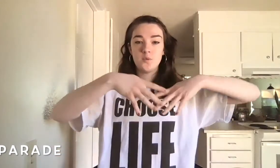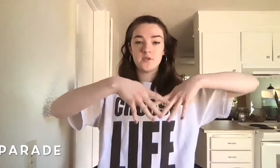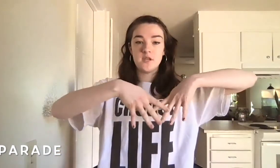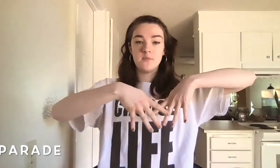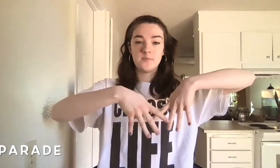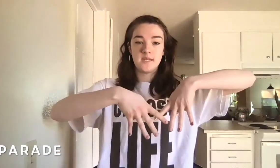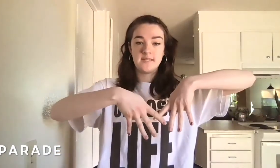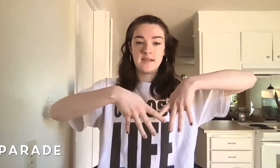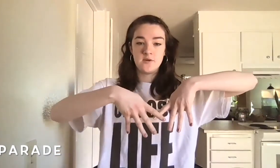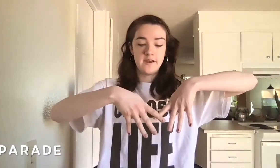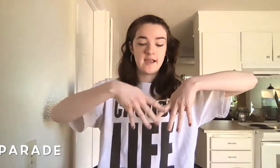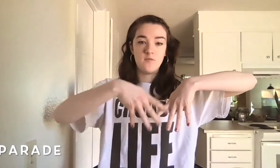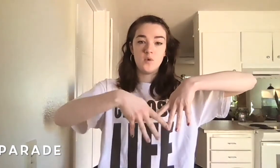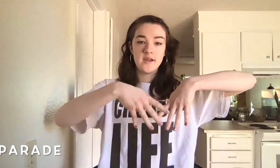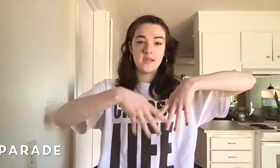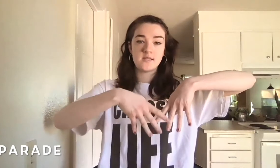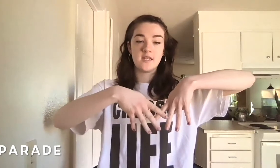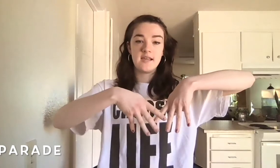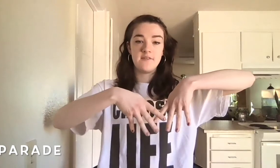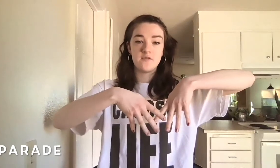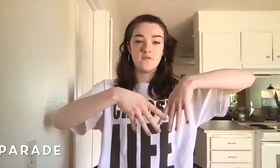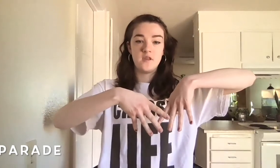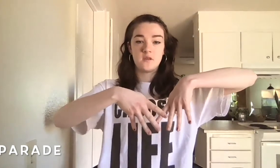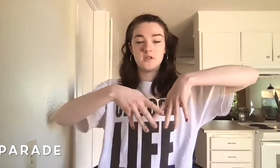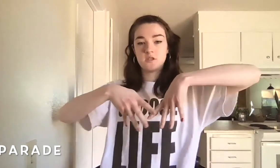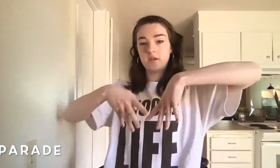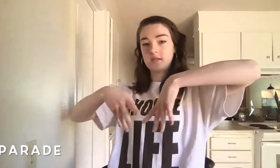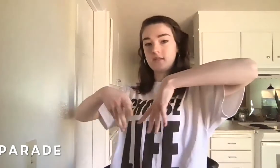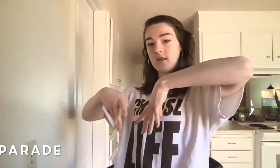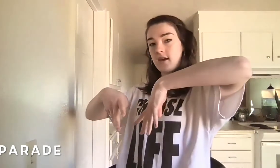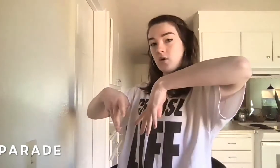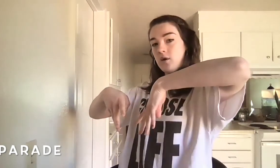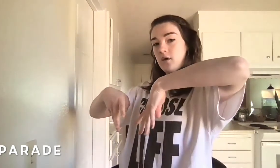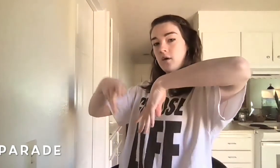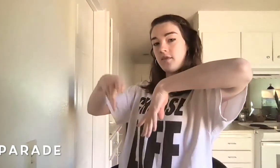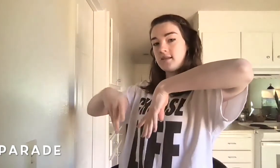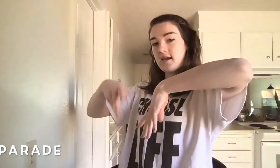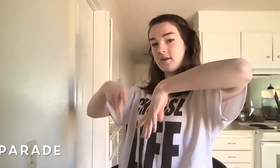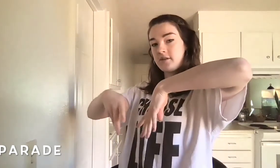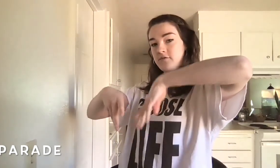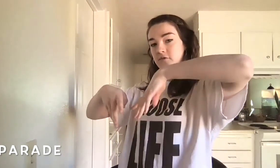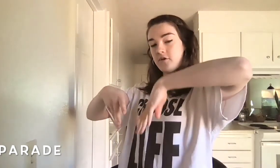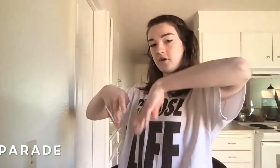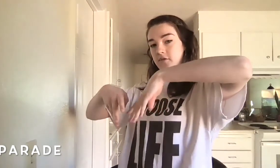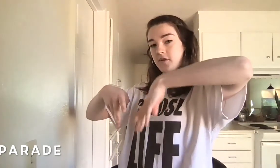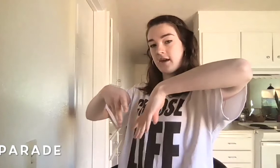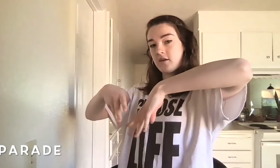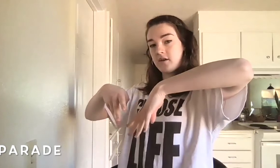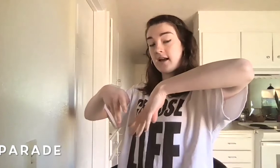turn them upside down and have one hand slightly in front of the other, just so you can see that this hand is in front of the other hand. I have